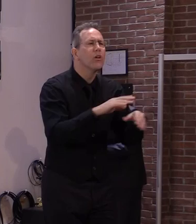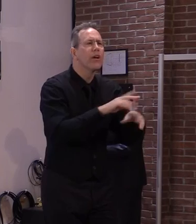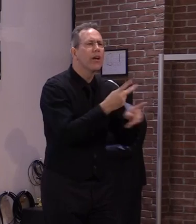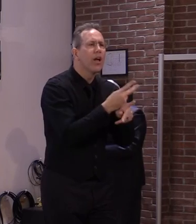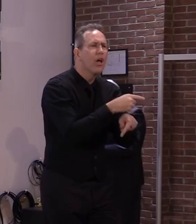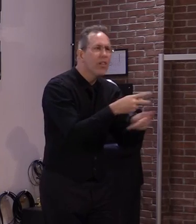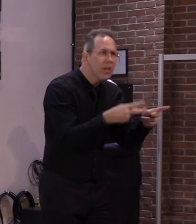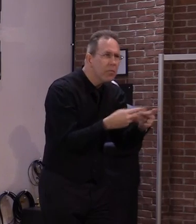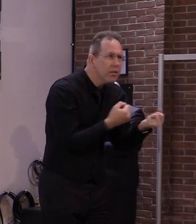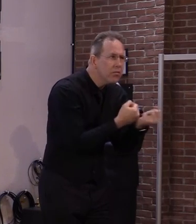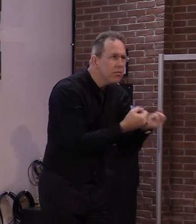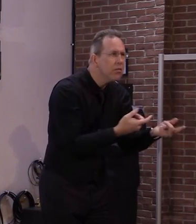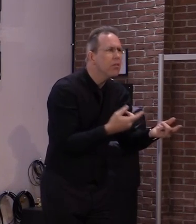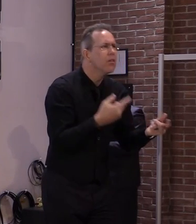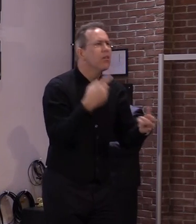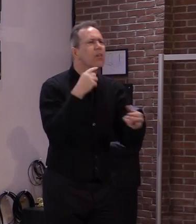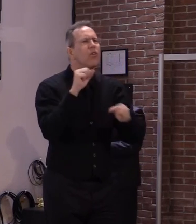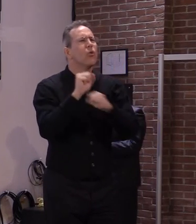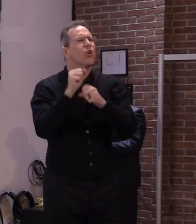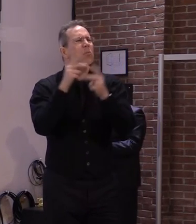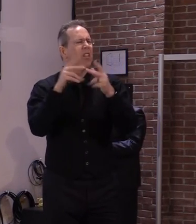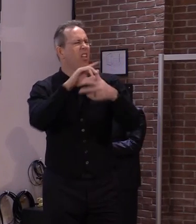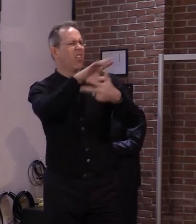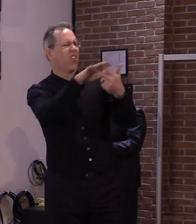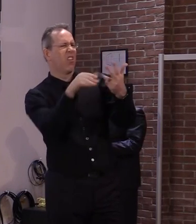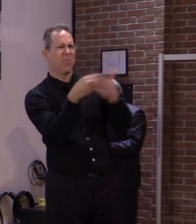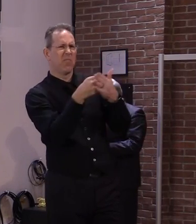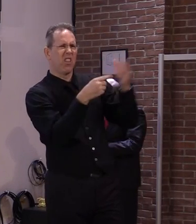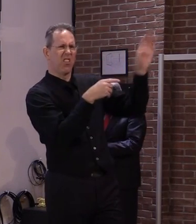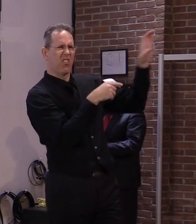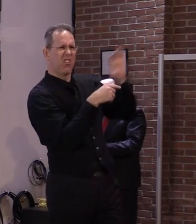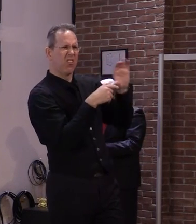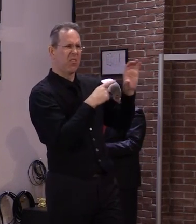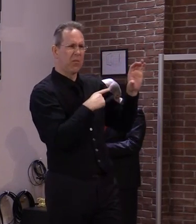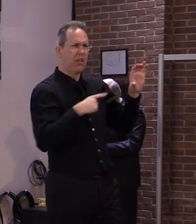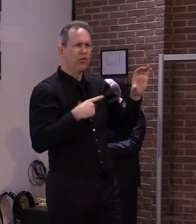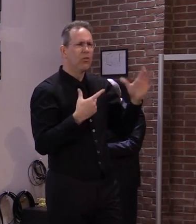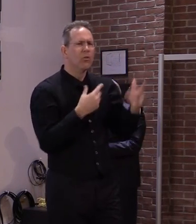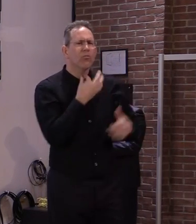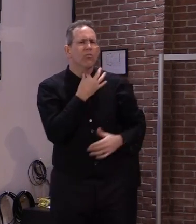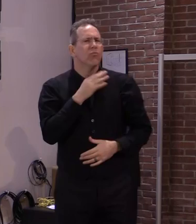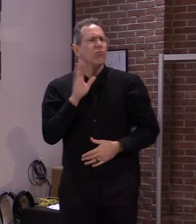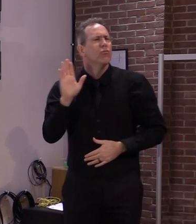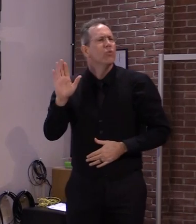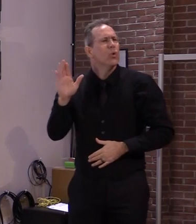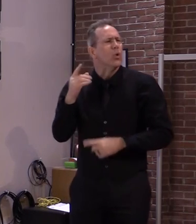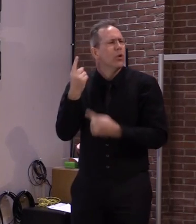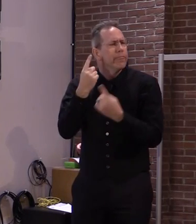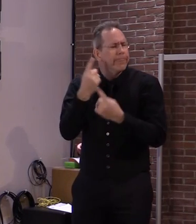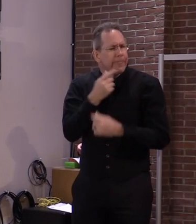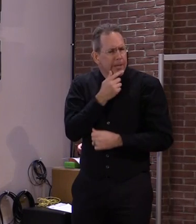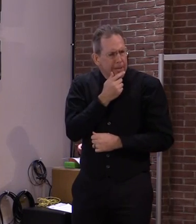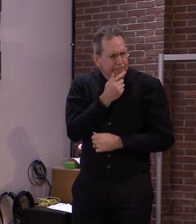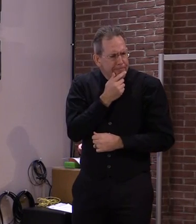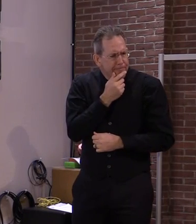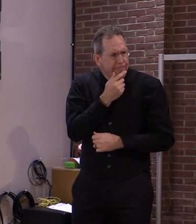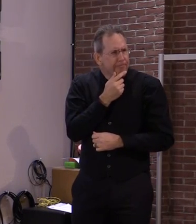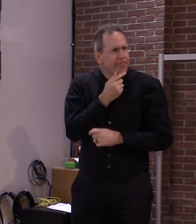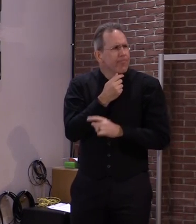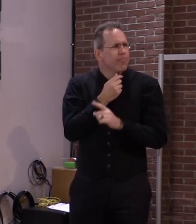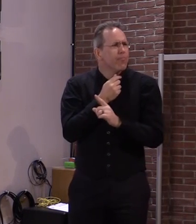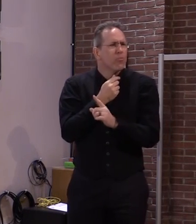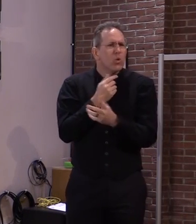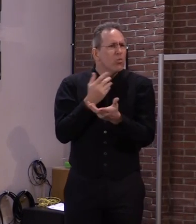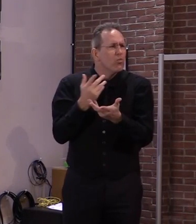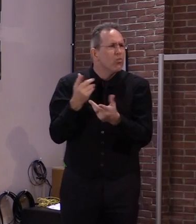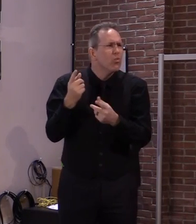a few other proposals. I'm wondering, you know, what your thoughts are on the package so far, if you like it, and sort of if there's anything that